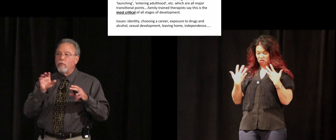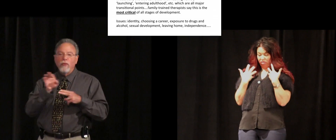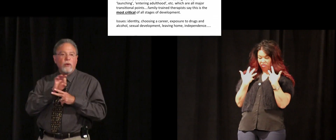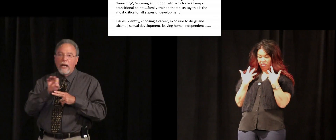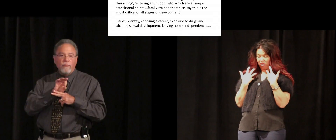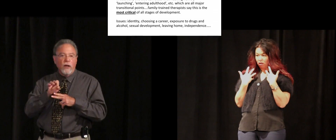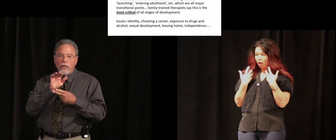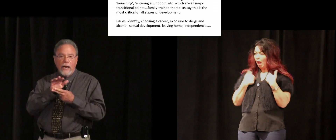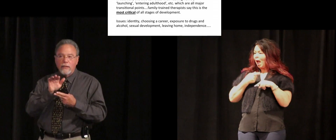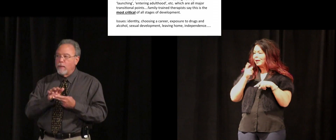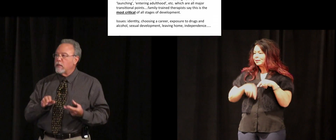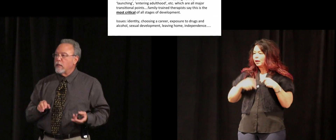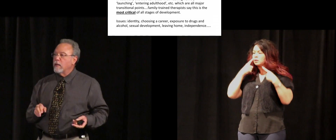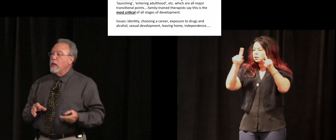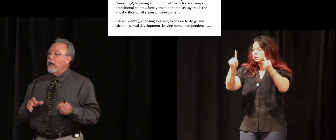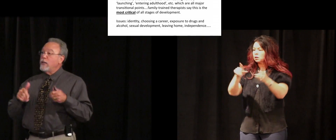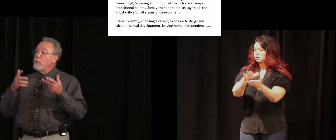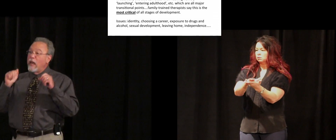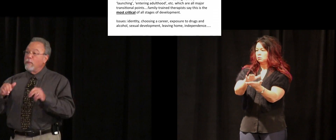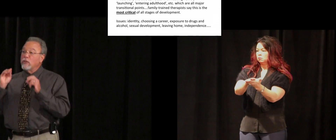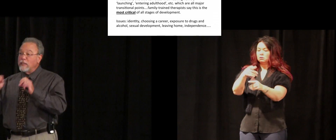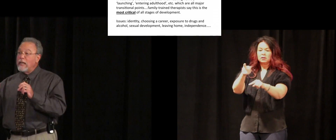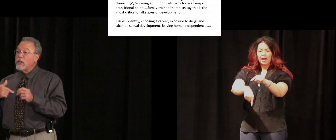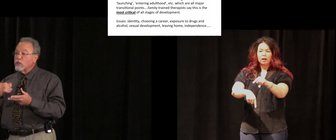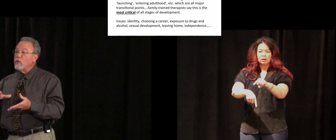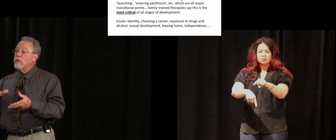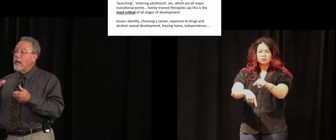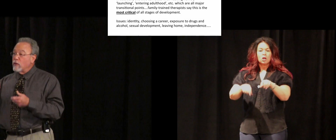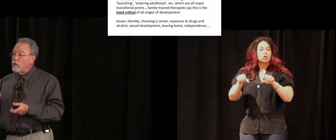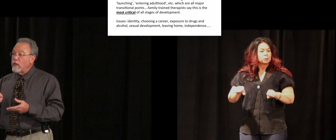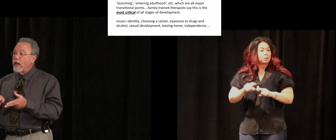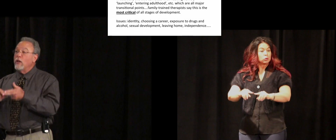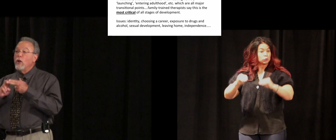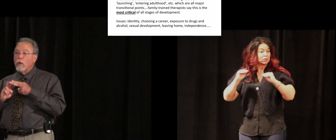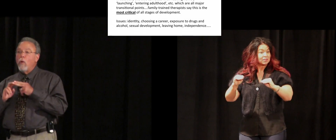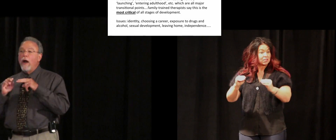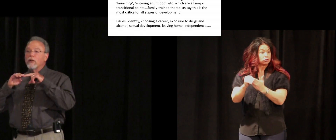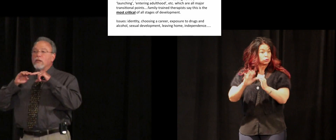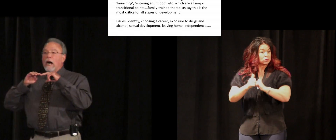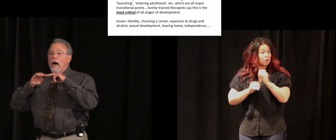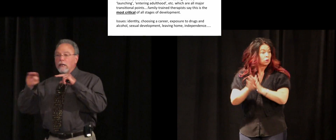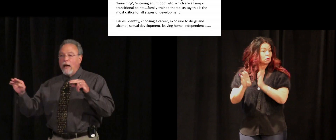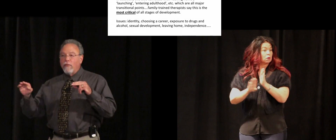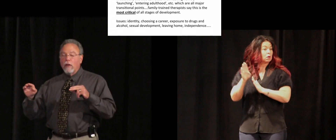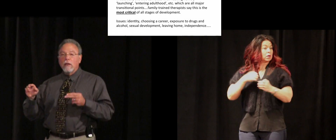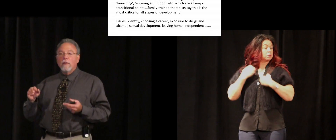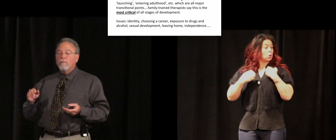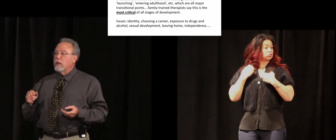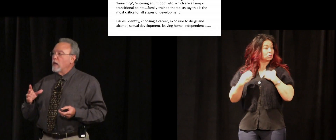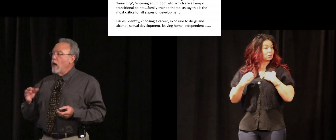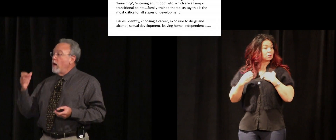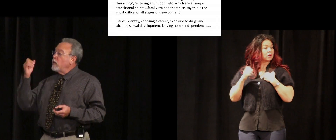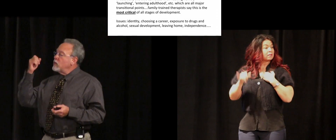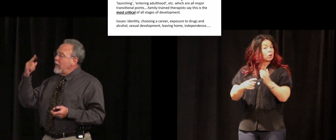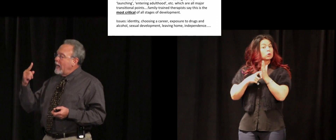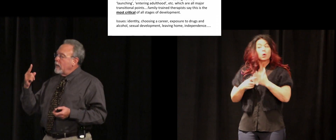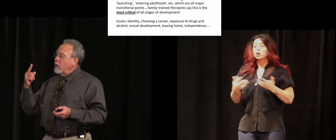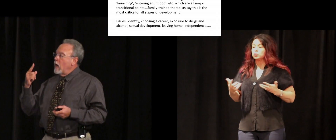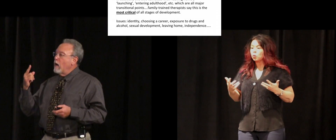Okay, so normal development, they can get some healthy separation from family. Just because you're going away doesn't mean they're cut